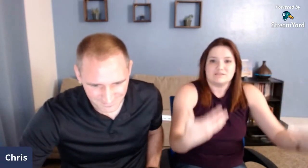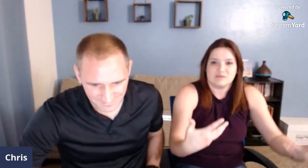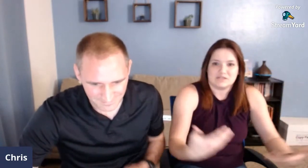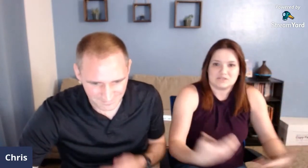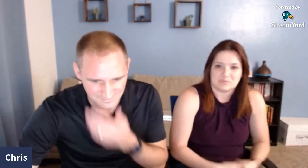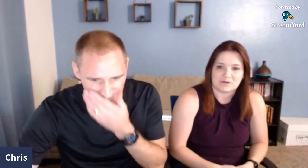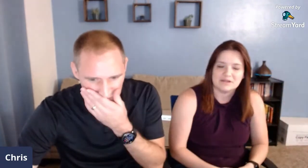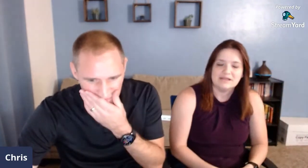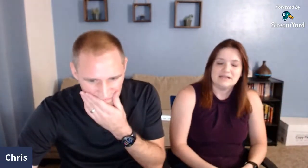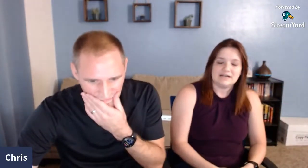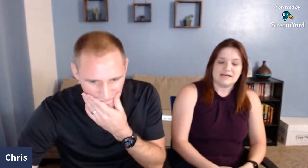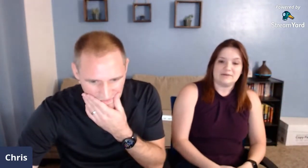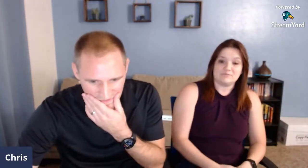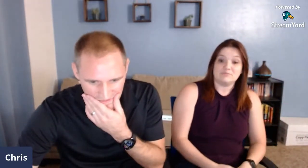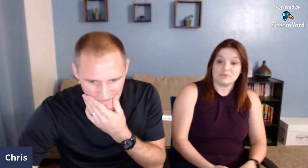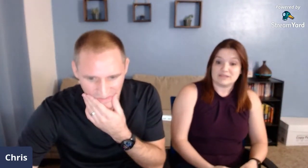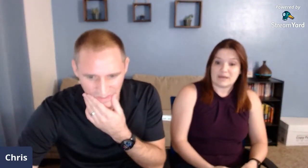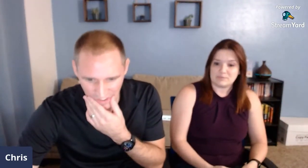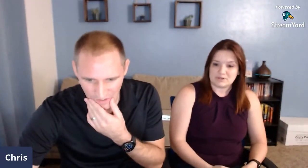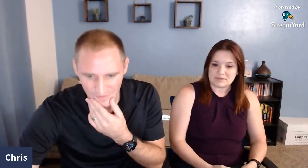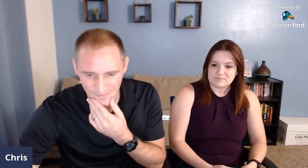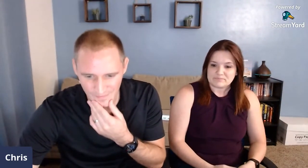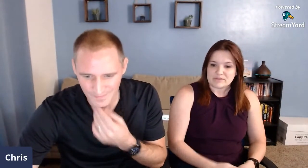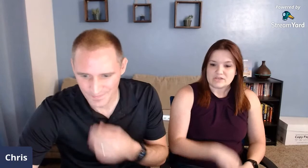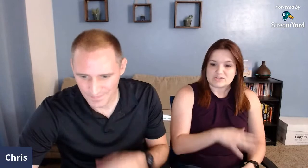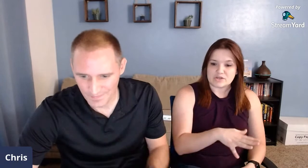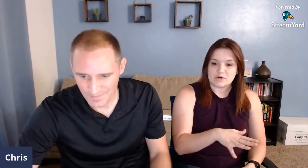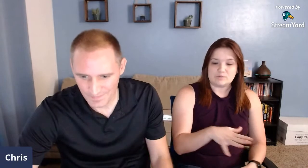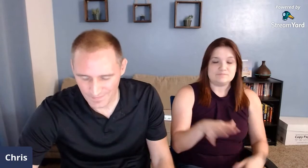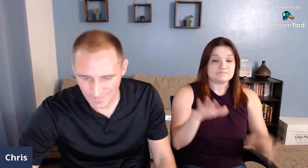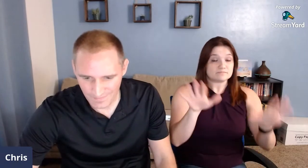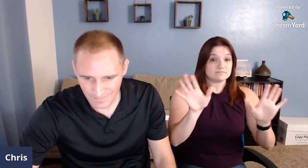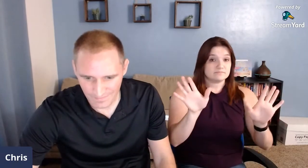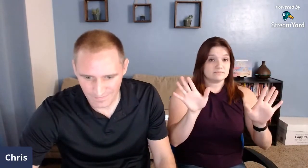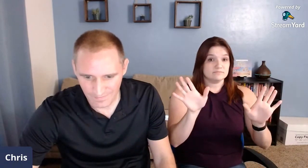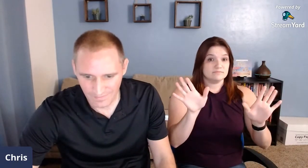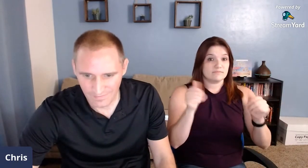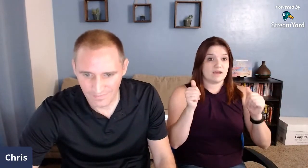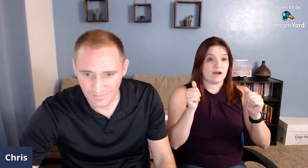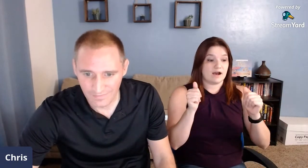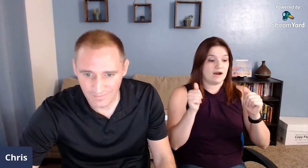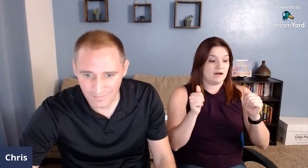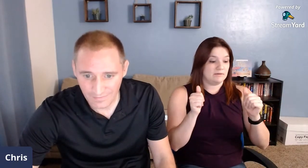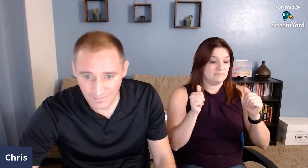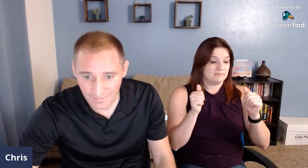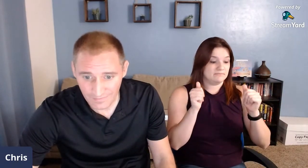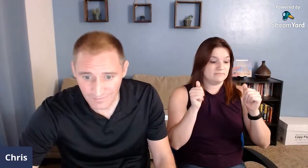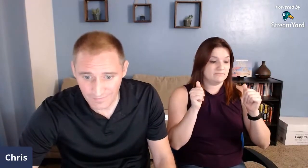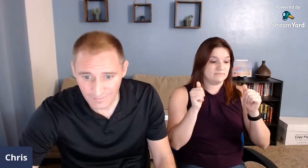like wanting to be an interpreter. Read that book. So,